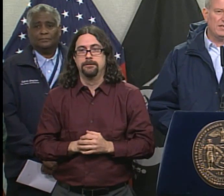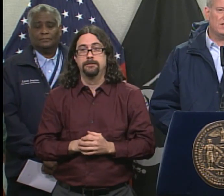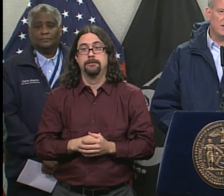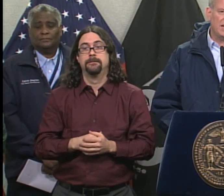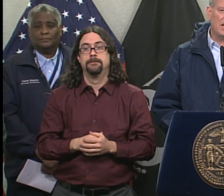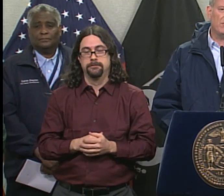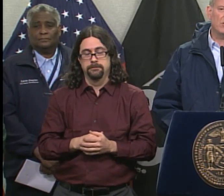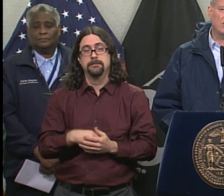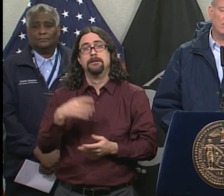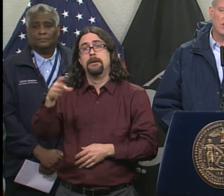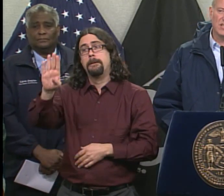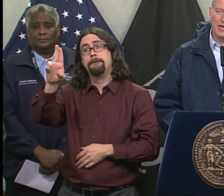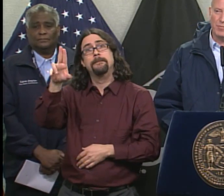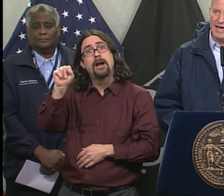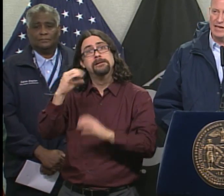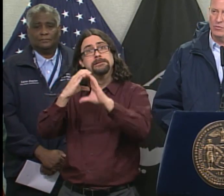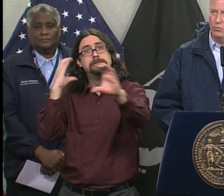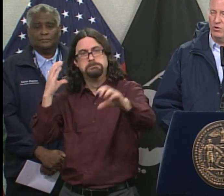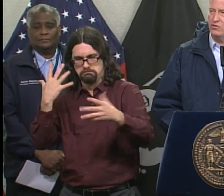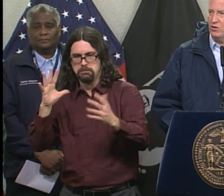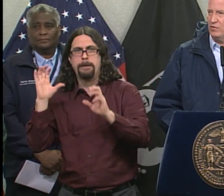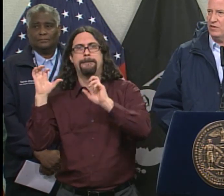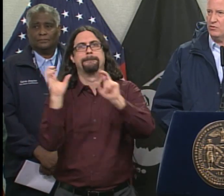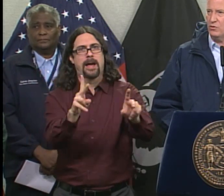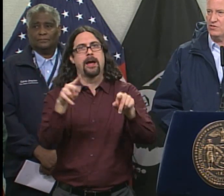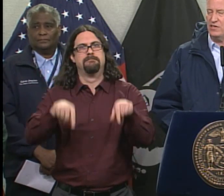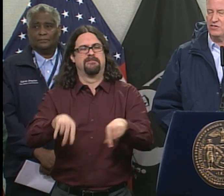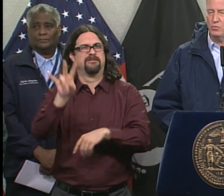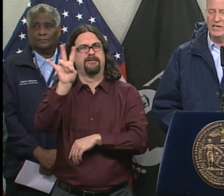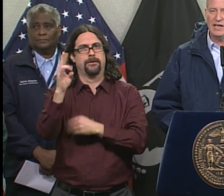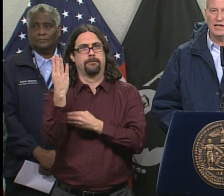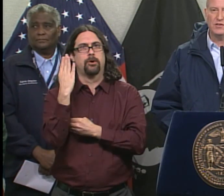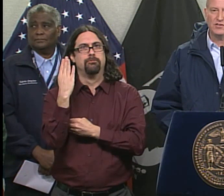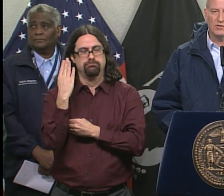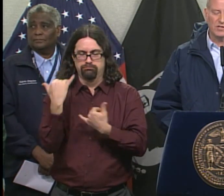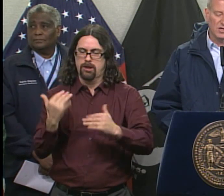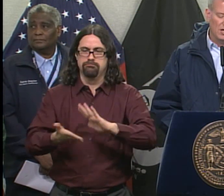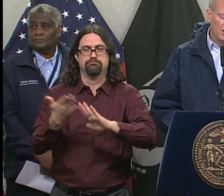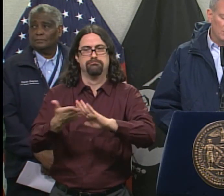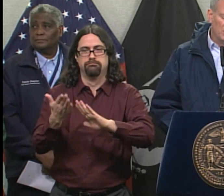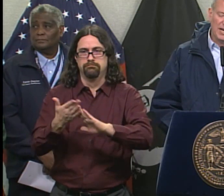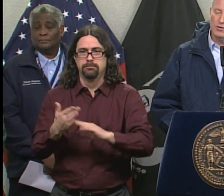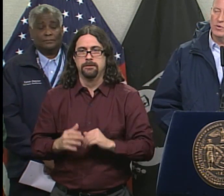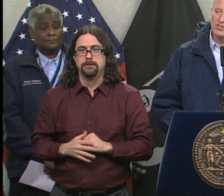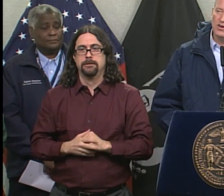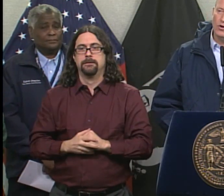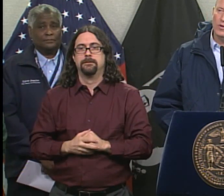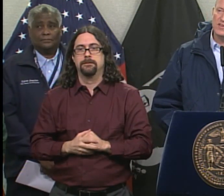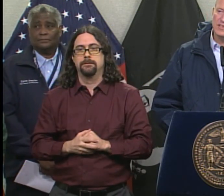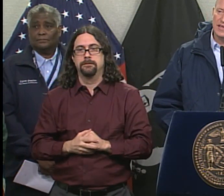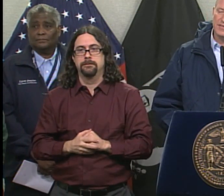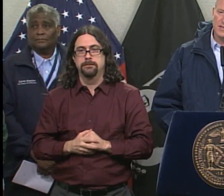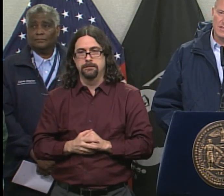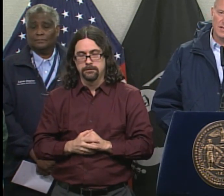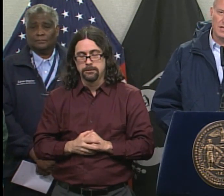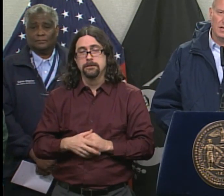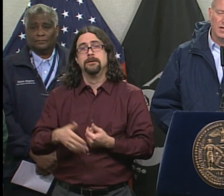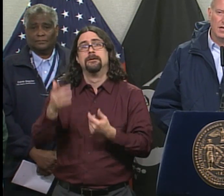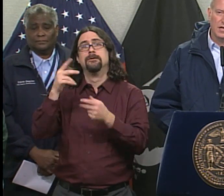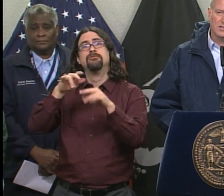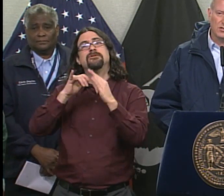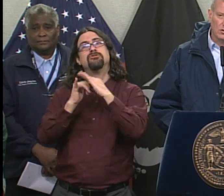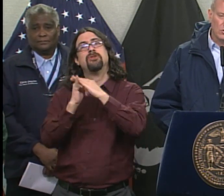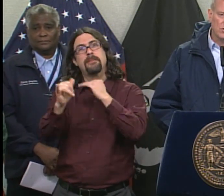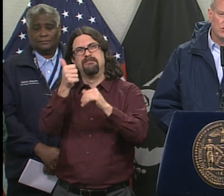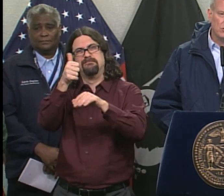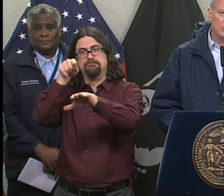well into the day for service to get back more to normal, and of course, it's weekend service. But everyone's goal is to get this city